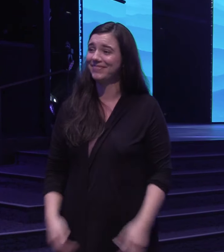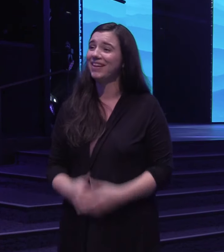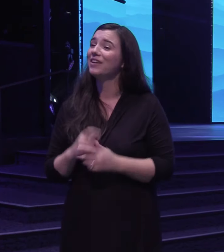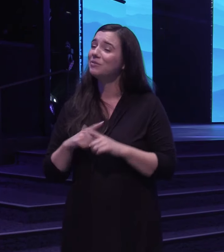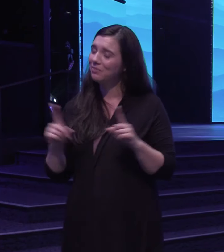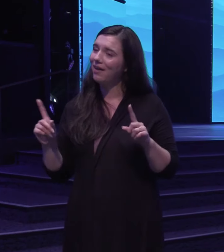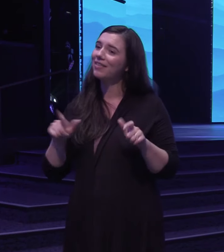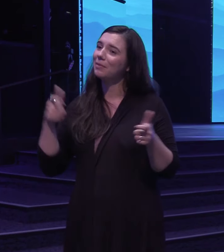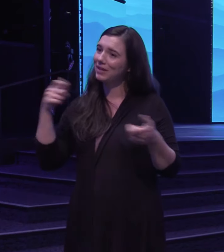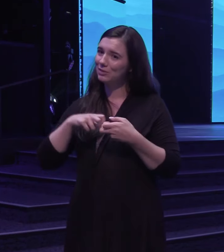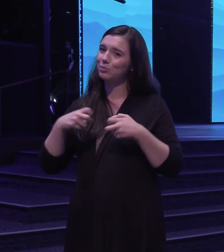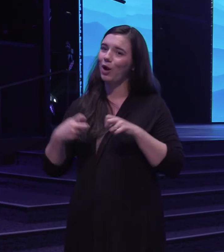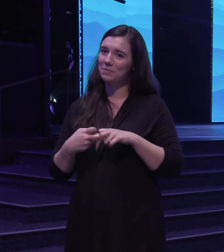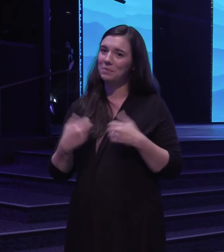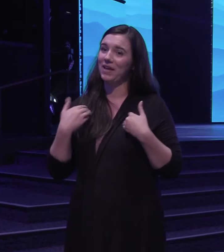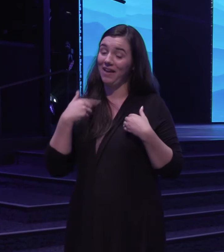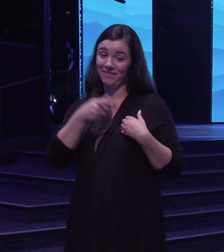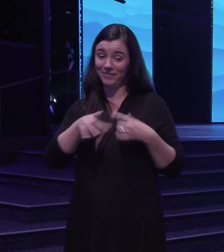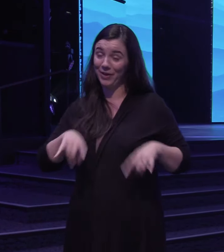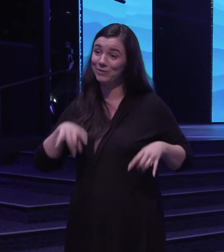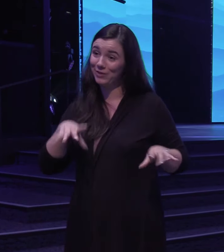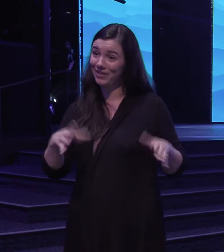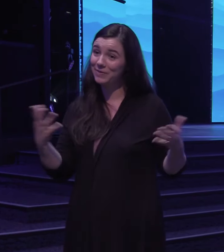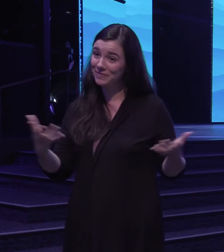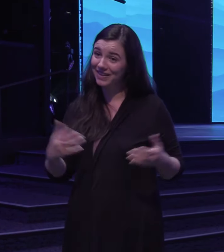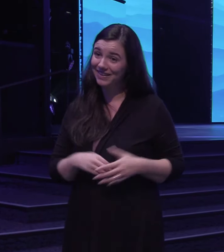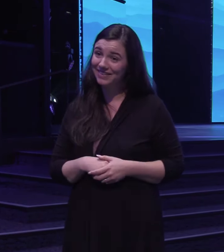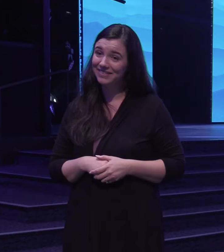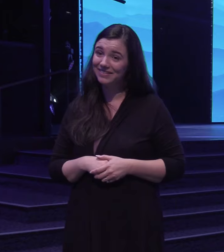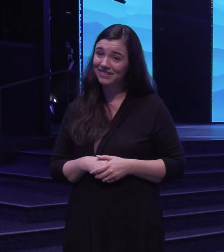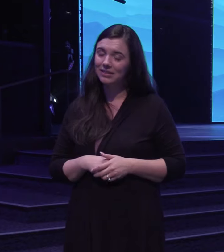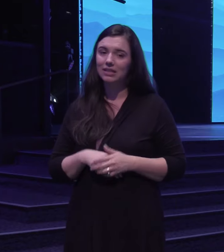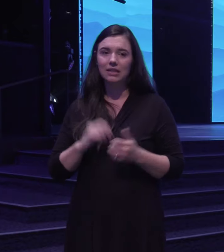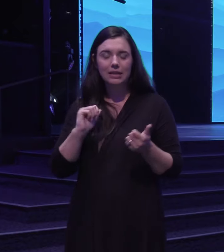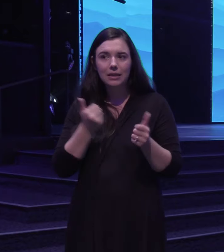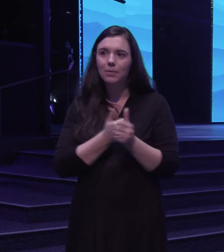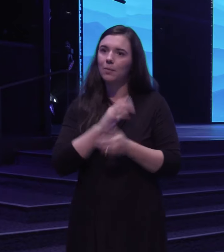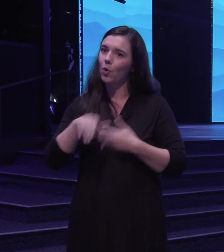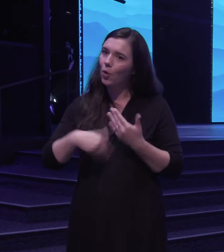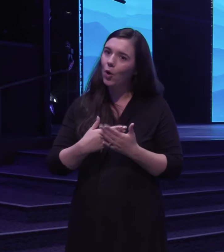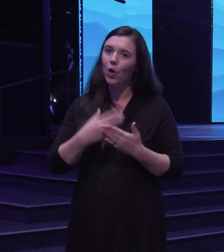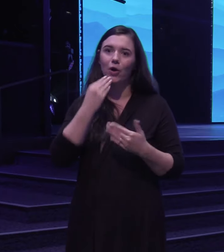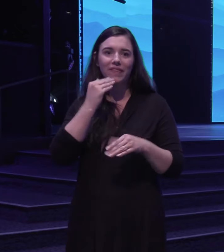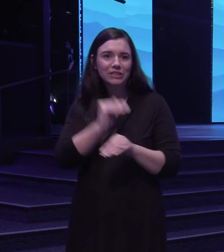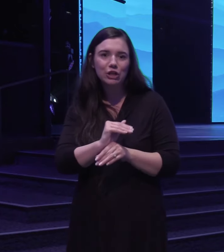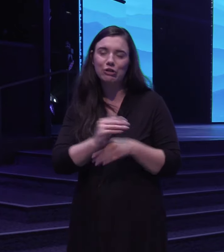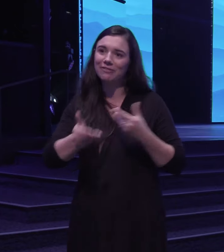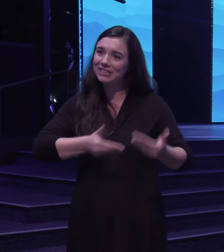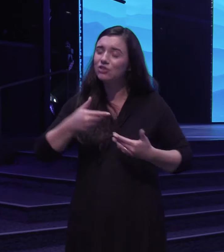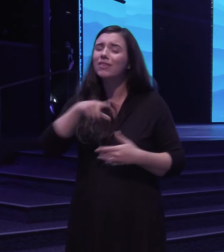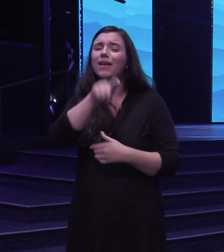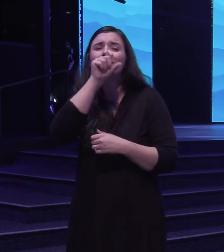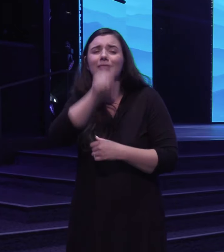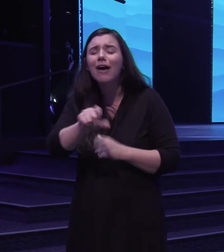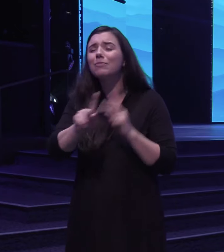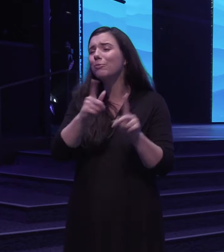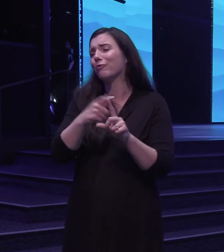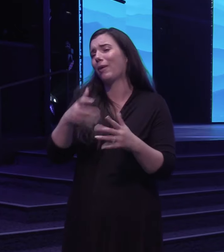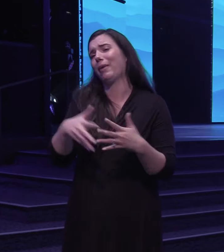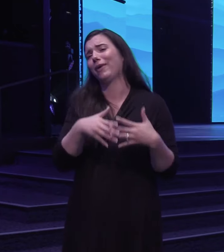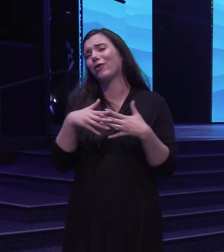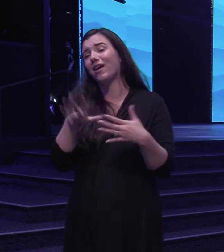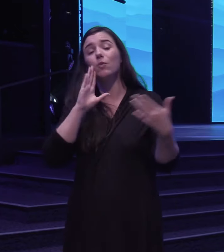But the biggest problem we had in Australia, it's keeping up with all the dinner invitations. They love Americans. They